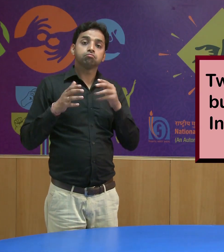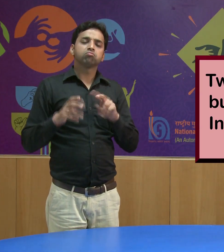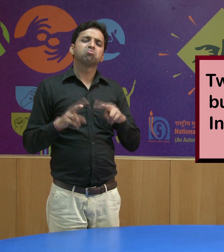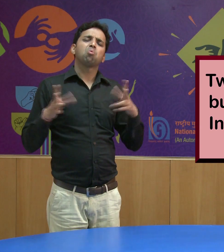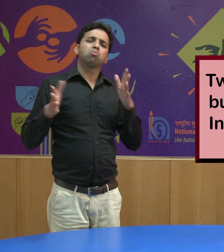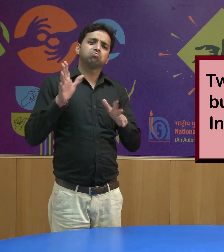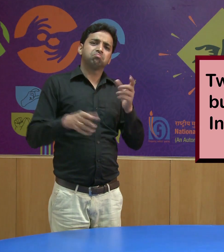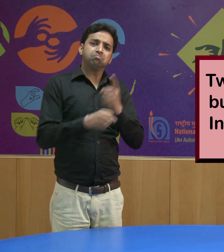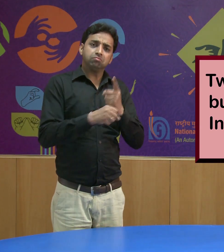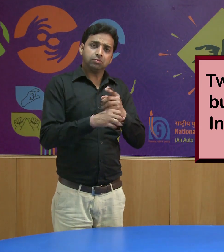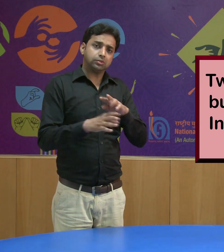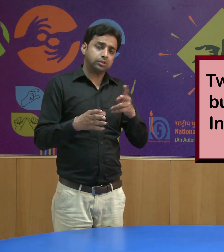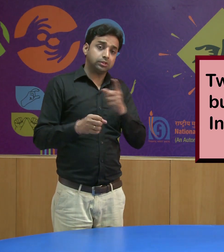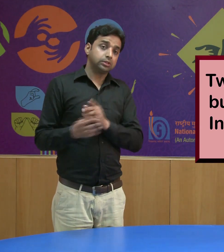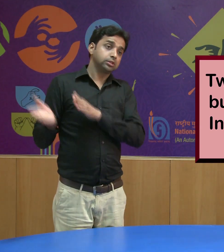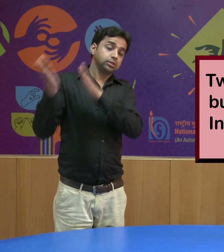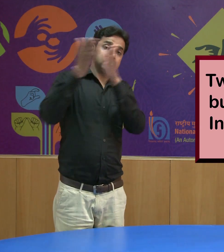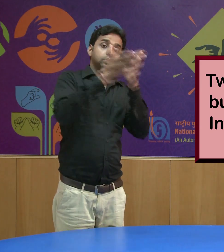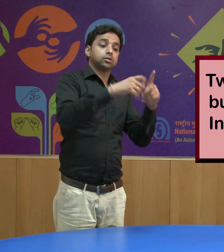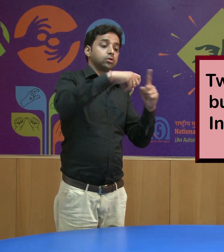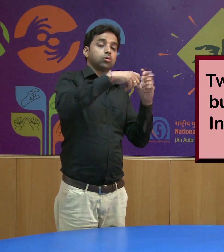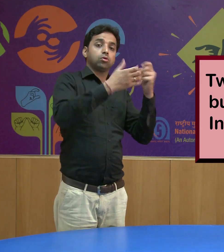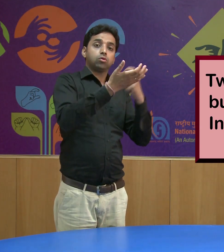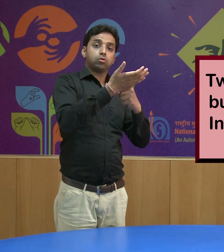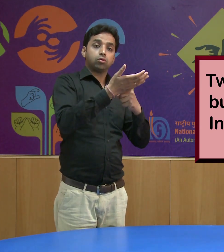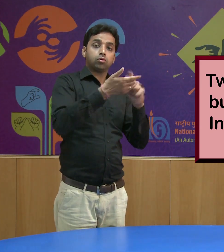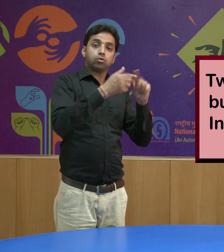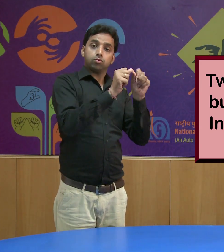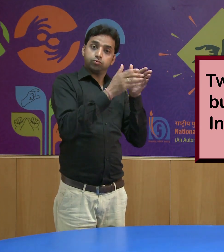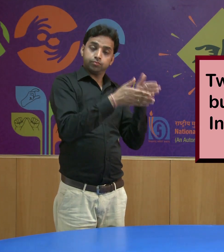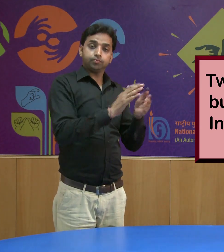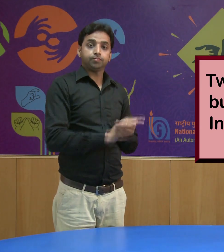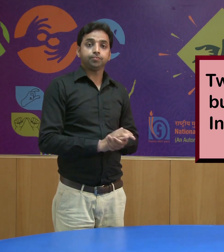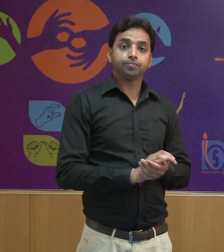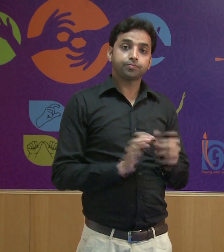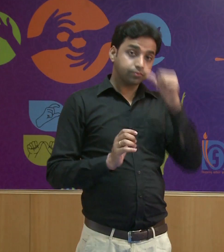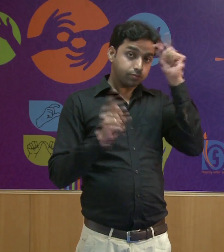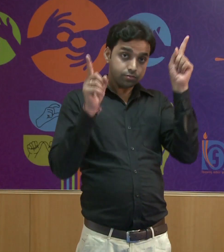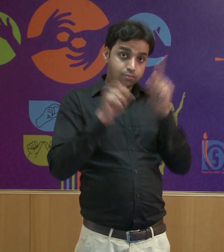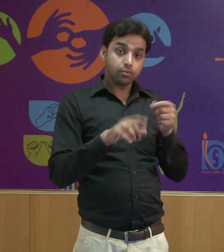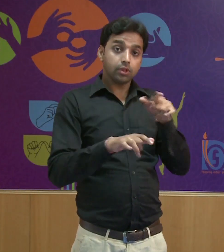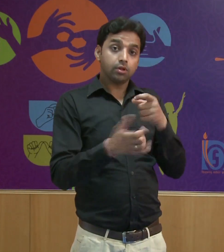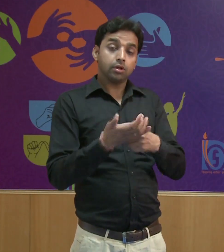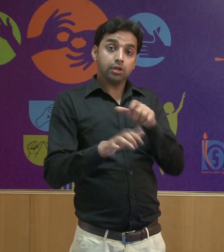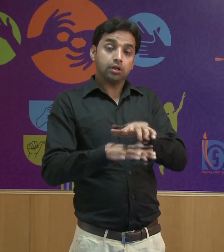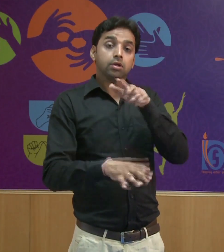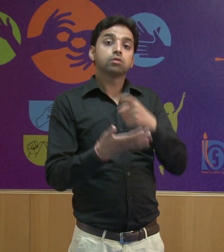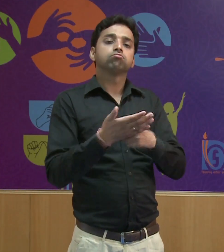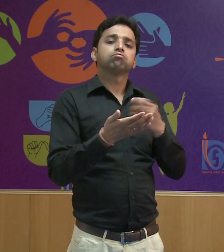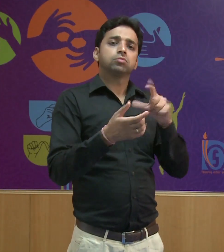Korea. Because of them, Indian religion, art, literature became